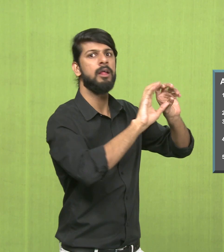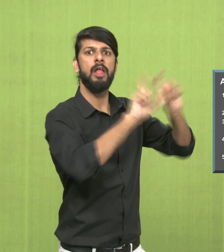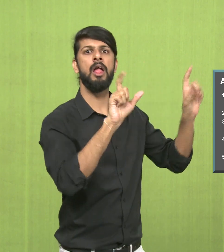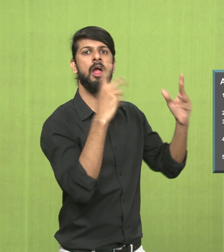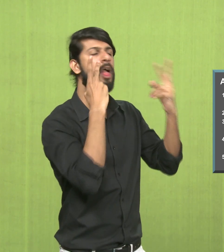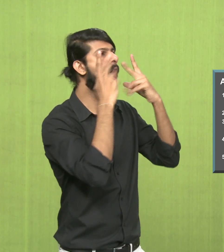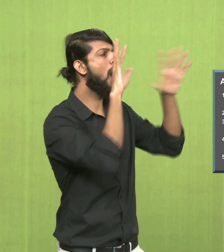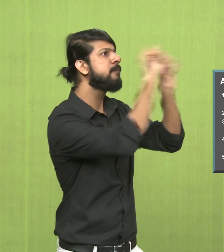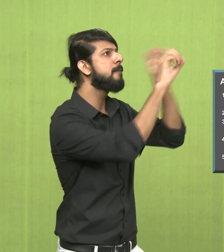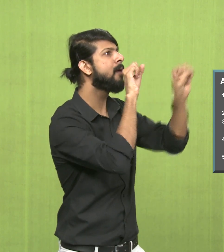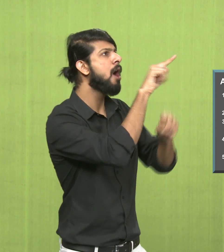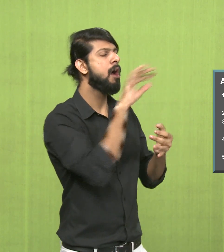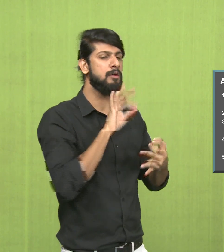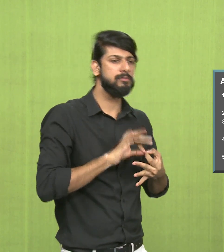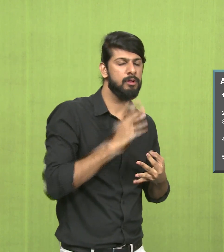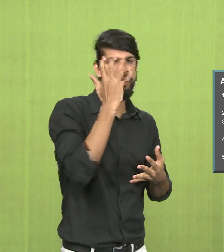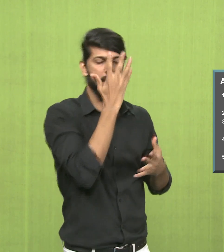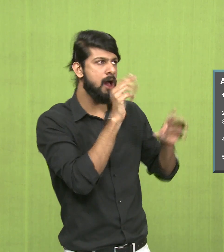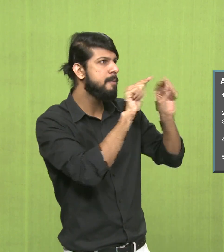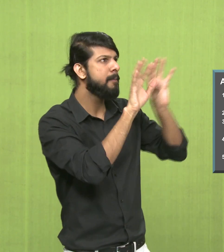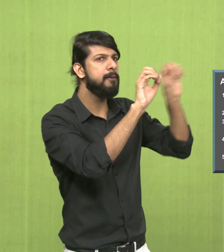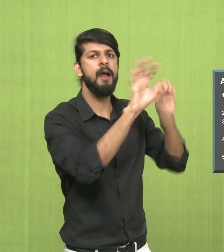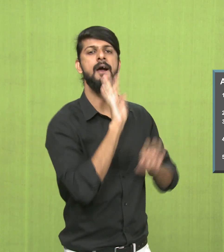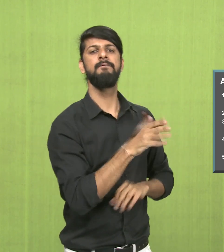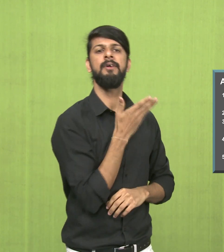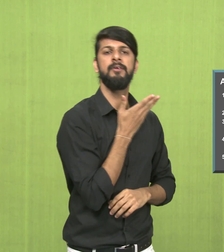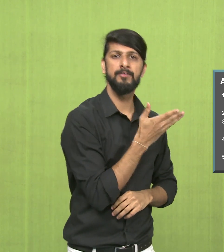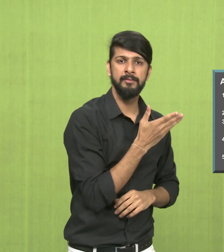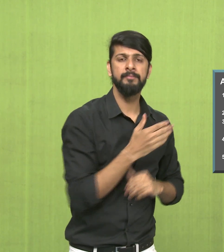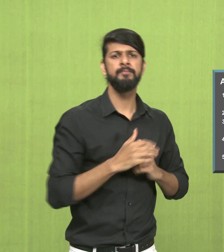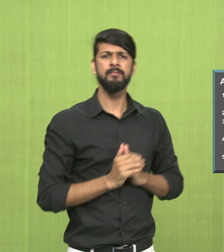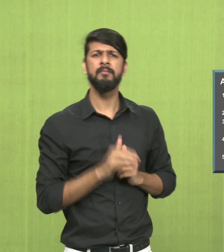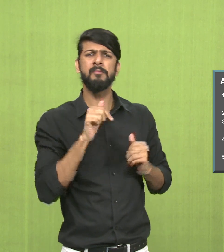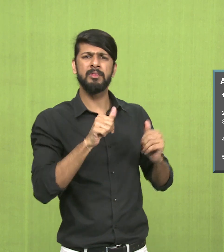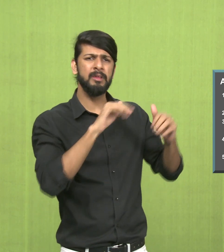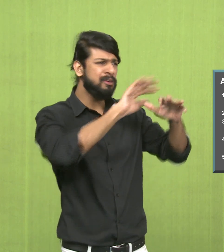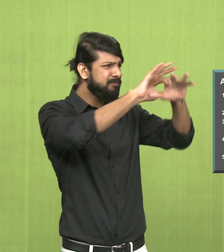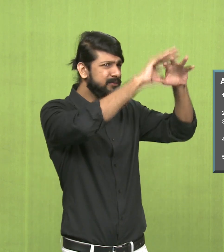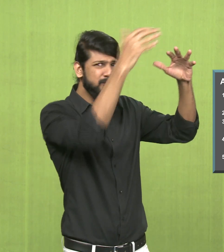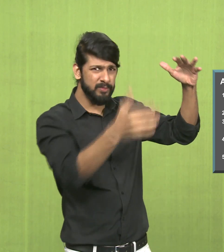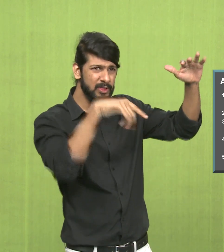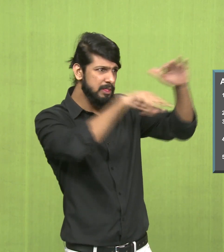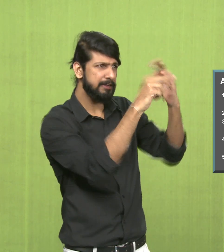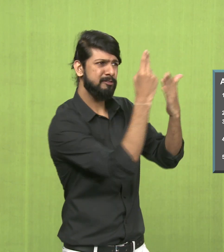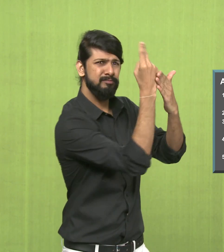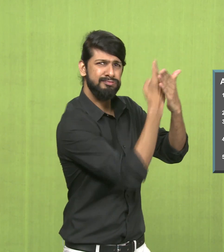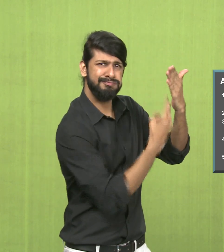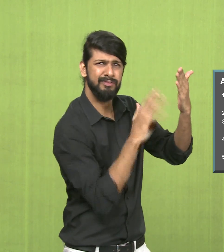9, 11 and 16, 17 are still discernible, the paintings can be seen.